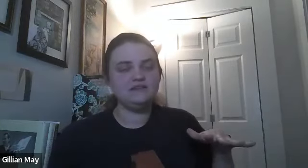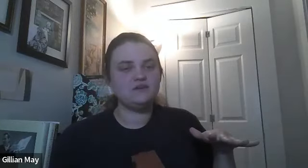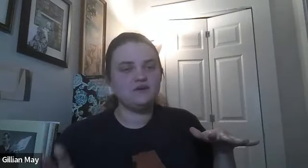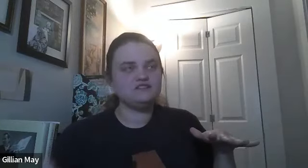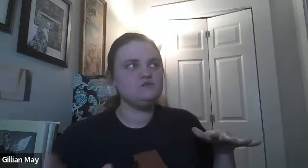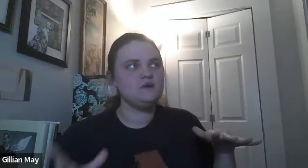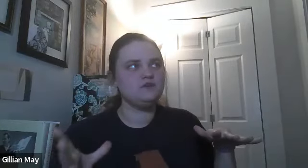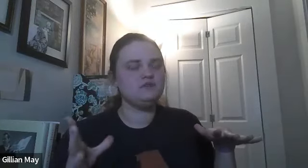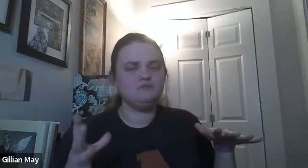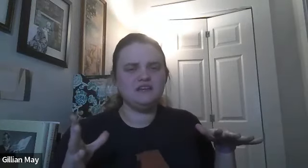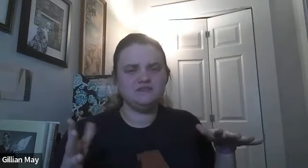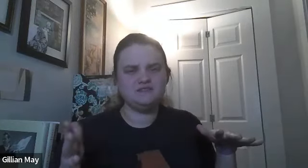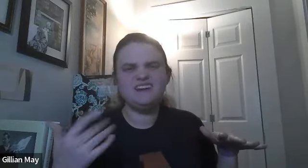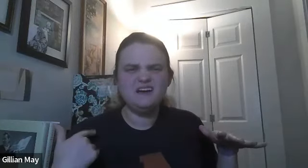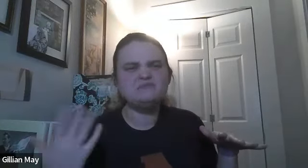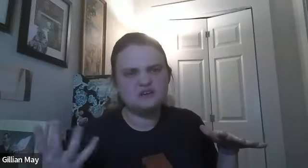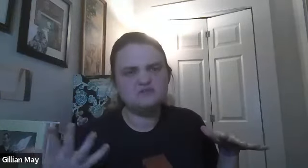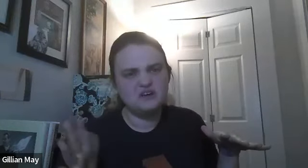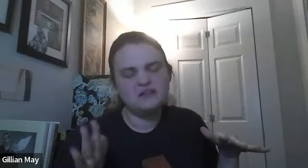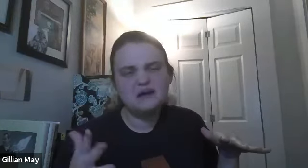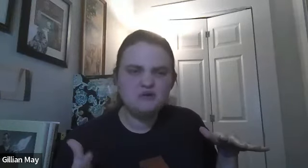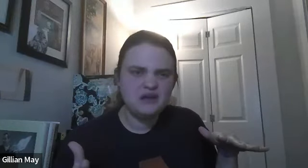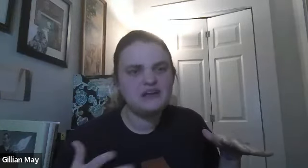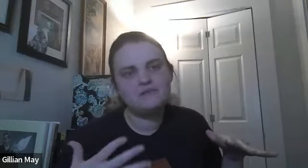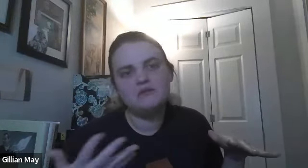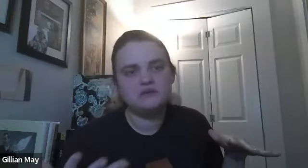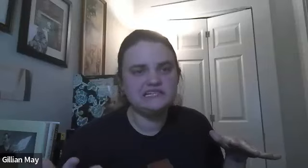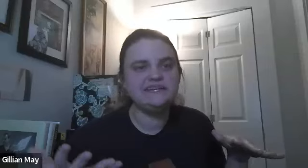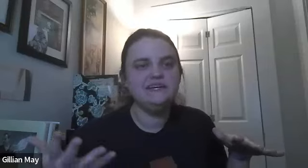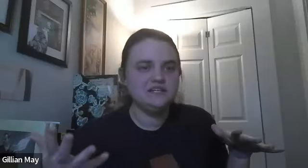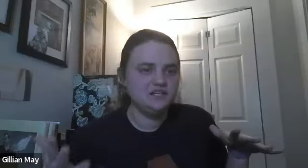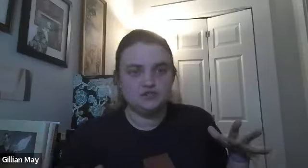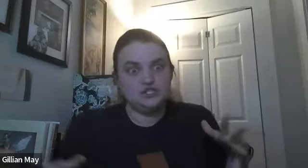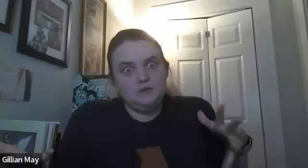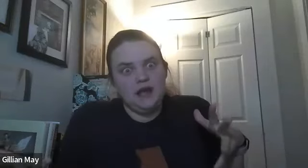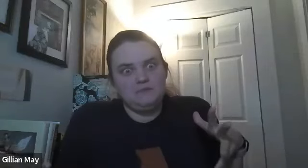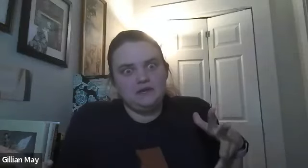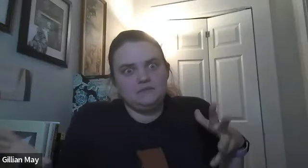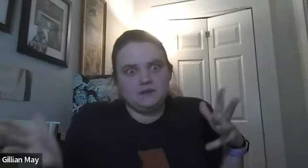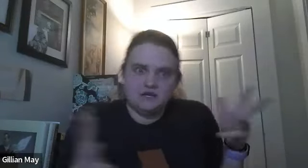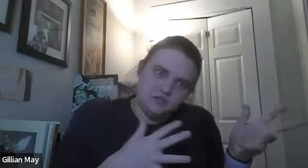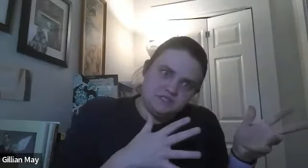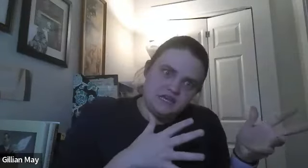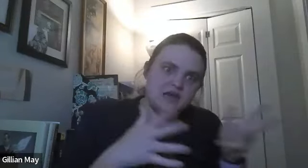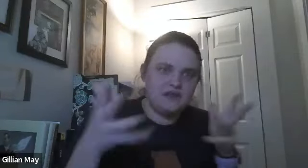it's also the one where you would be like, if you're saying like, oh, I'm so-so, like, I'm okay. I'm not really, you know, super happy, but I'm not super sad,